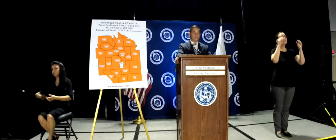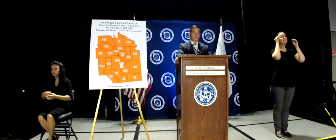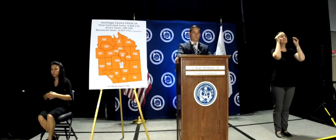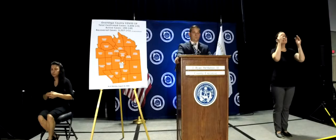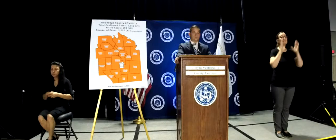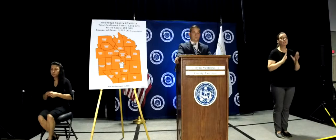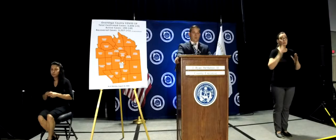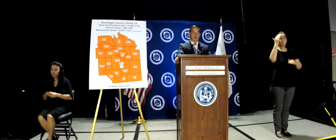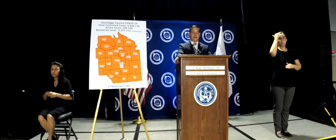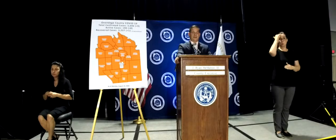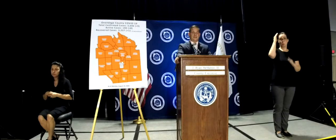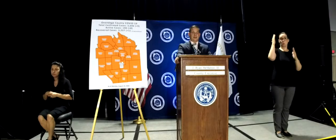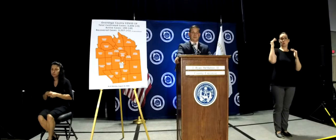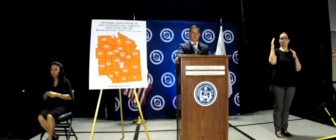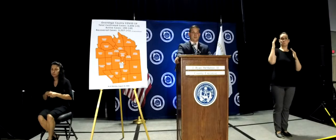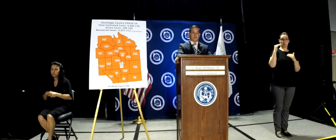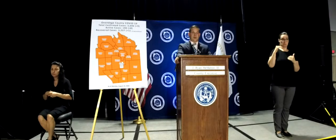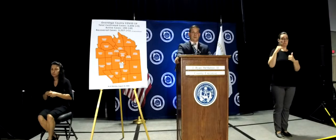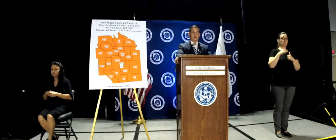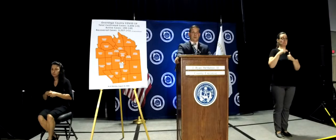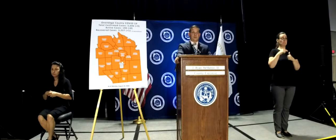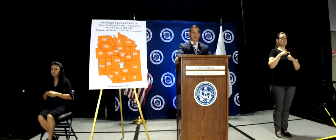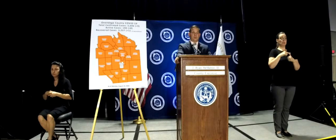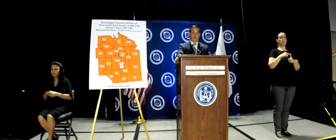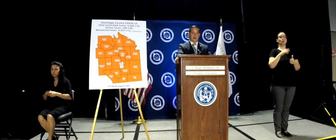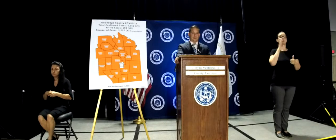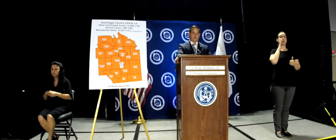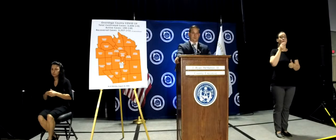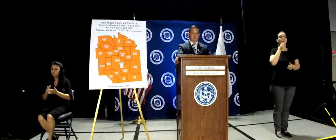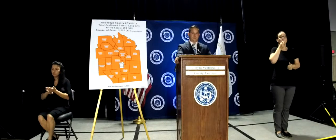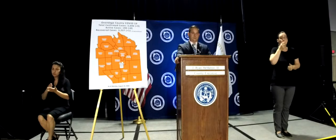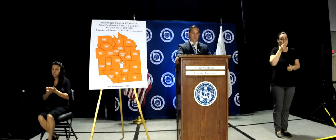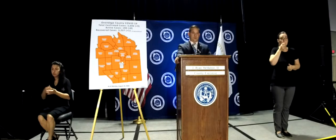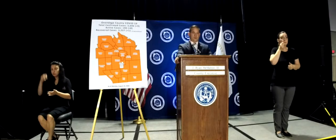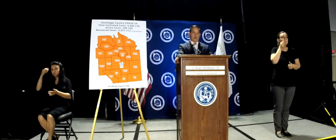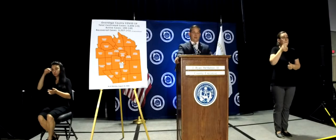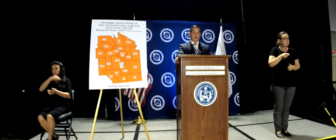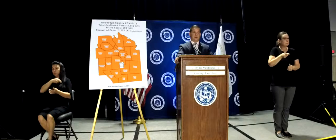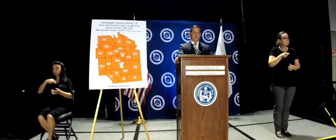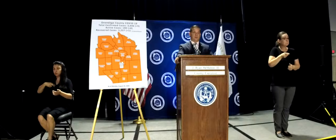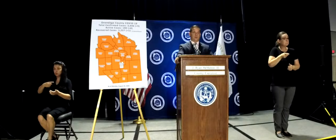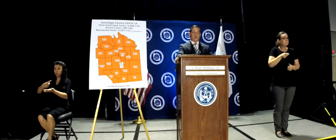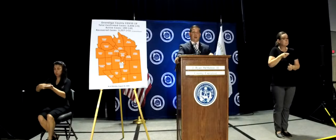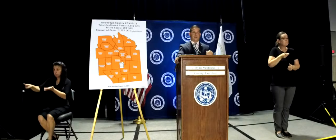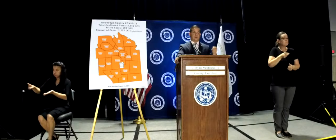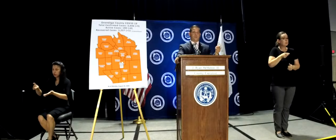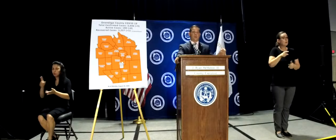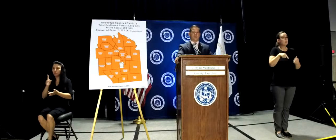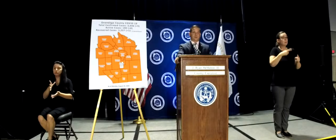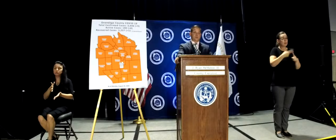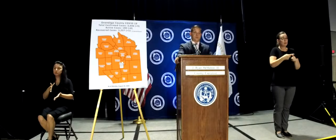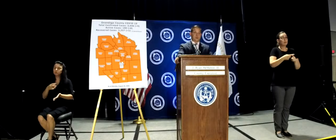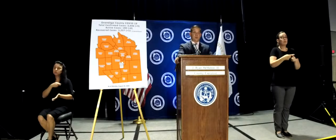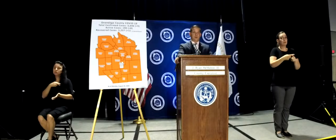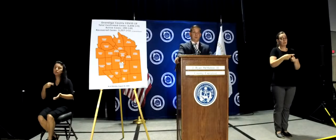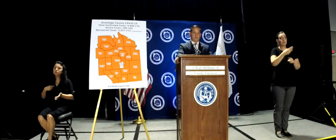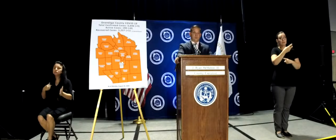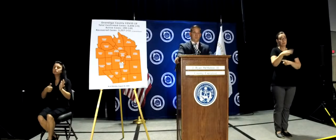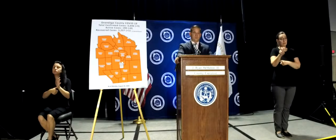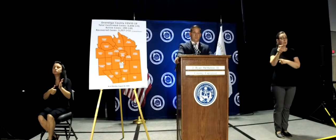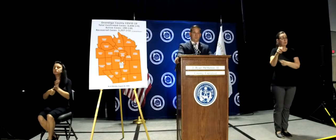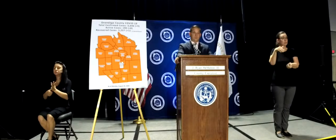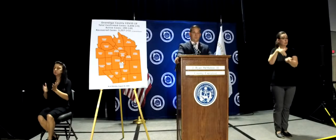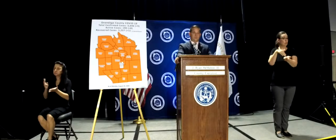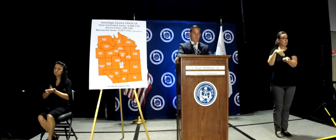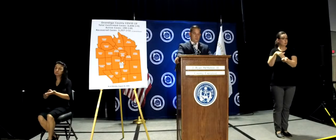go further if it's... No, they're getting a test. There's no they will get screened by a doctor, just like anything. You'll get asked a couple questions. And then the doctor